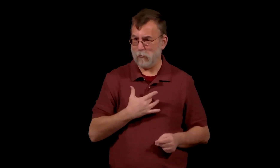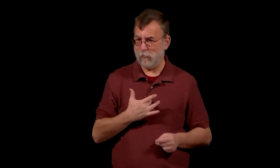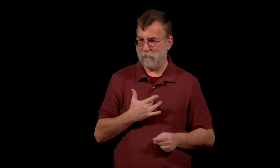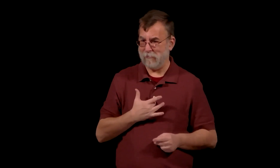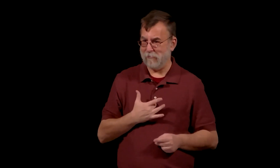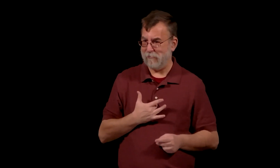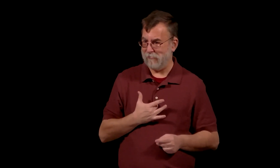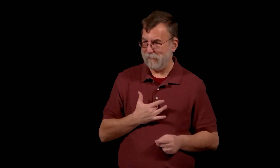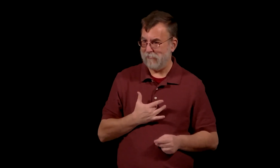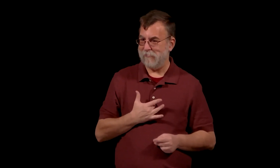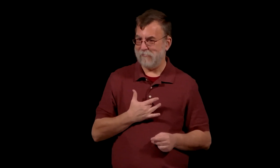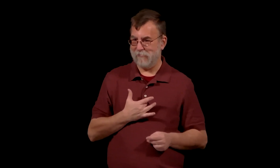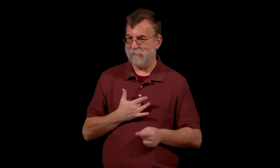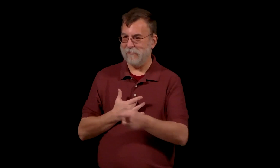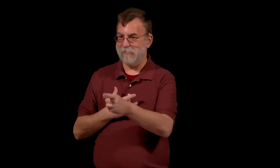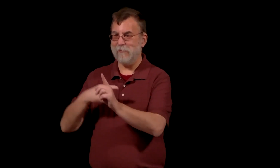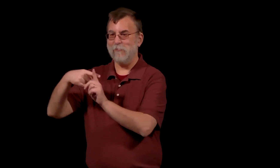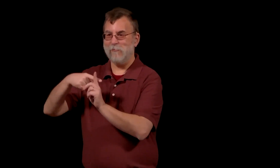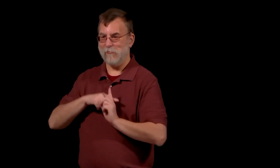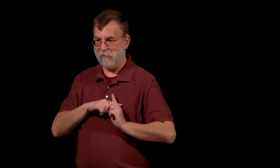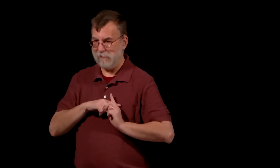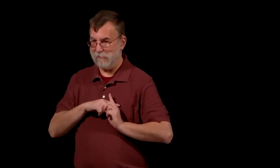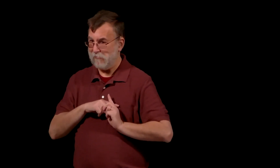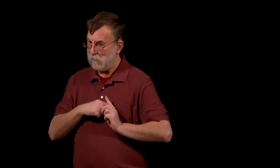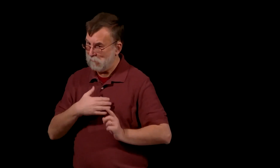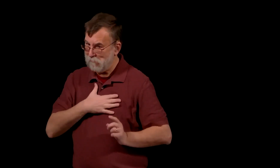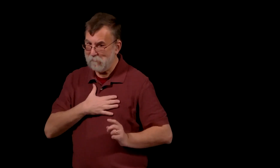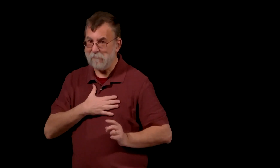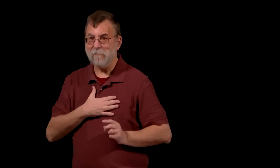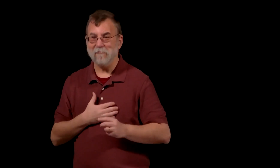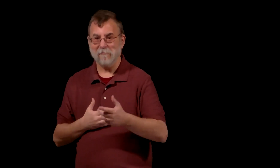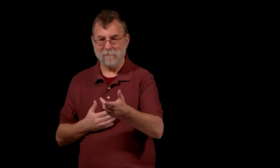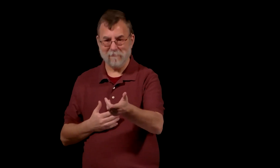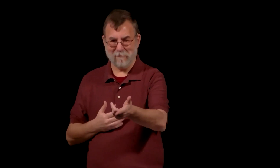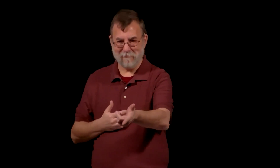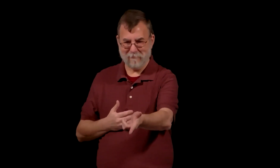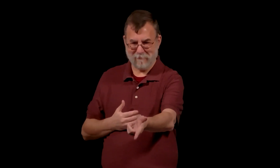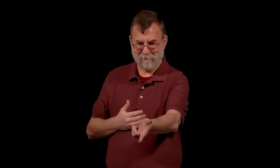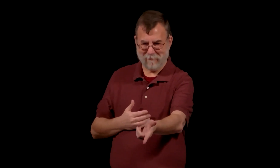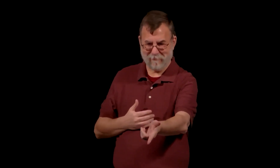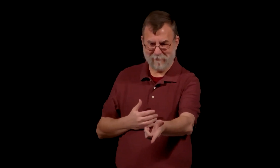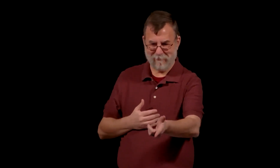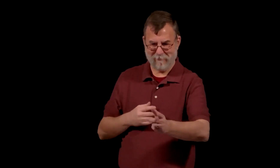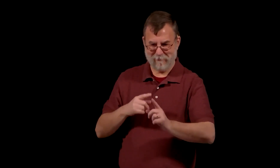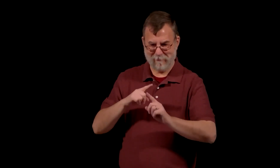Okay. Someone said heart. Say salvation.